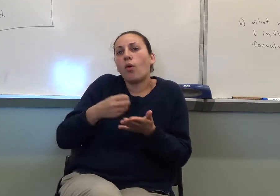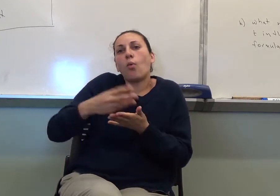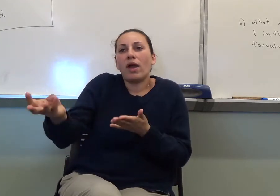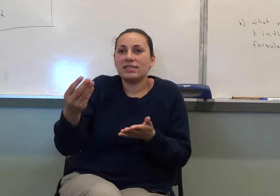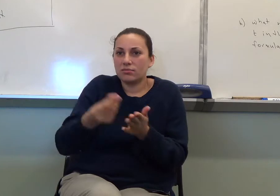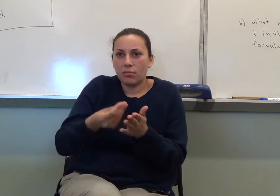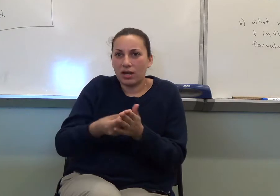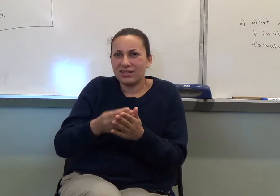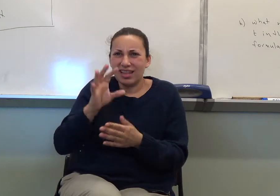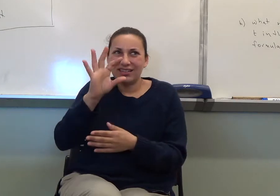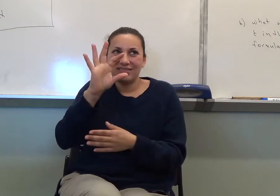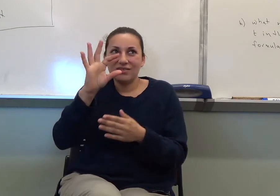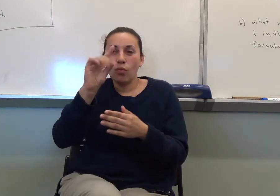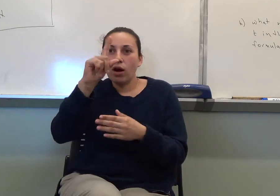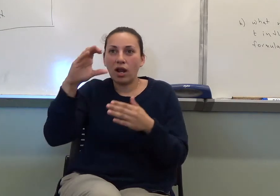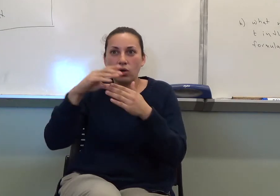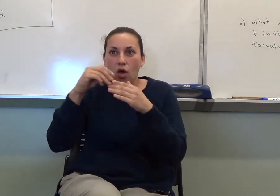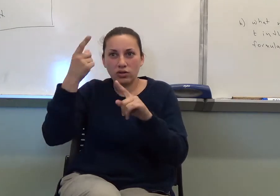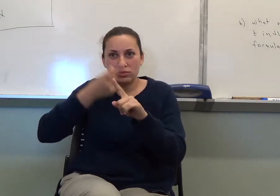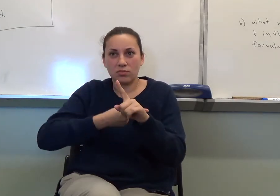percent decrease?